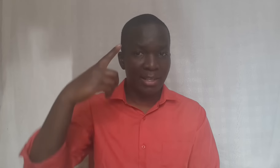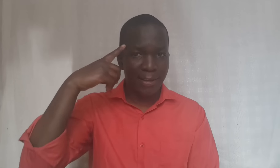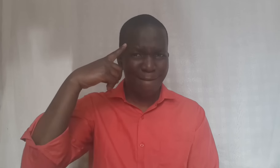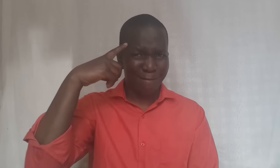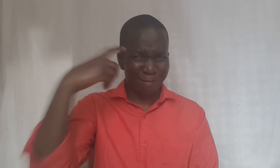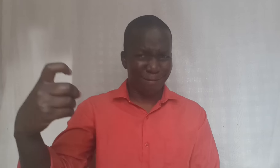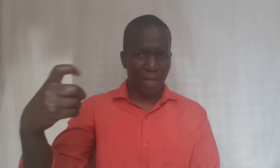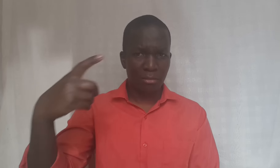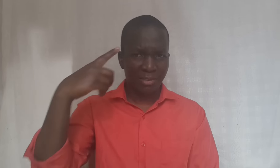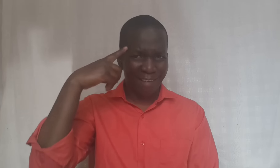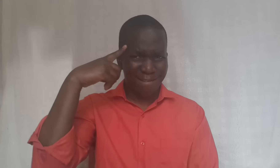this.